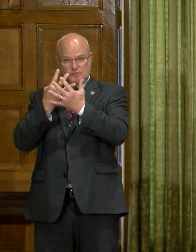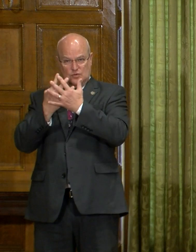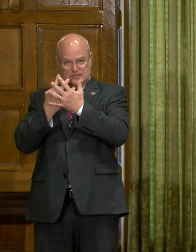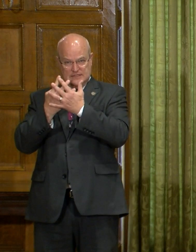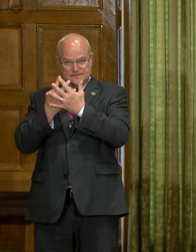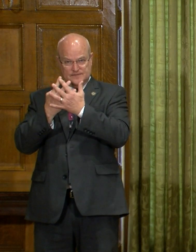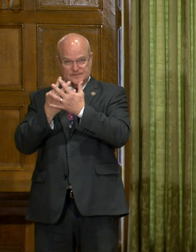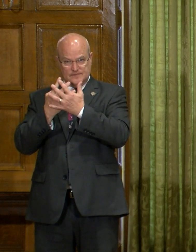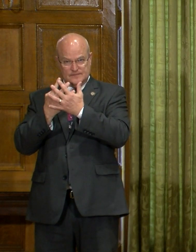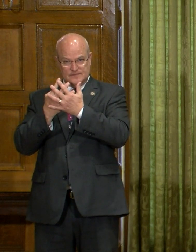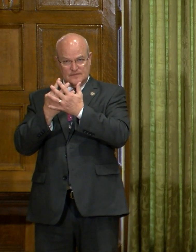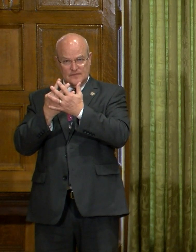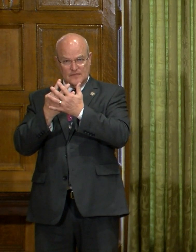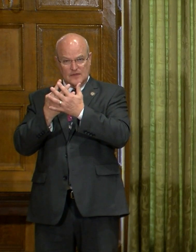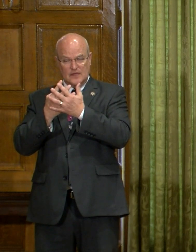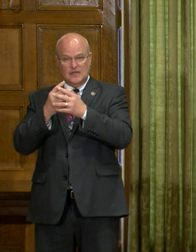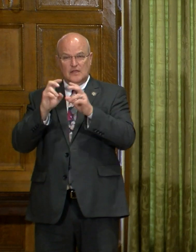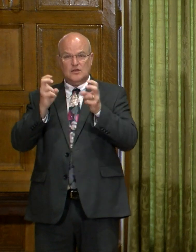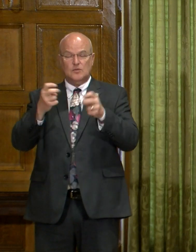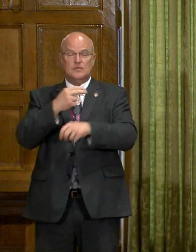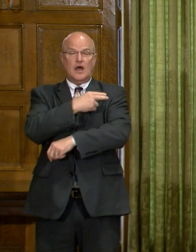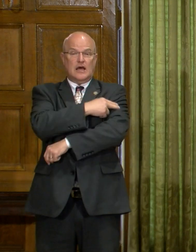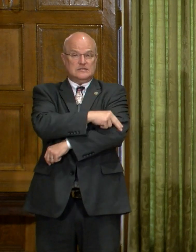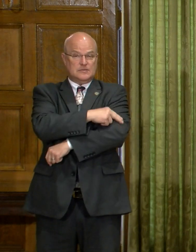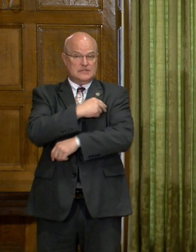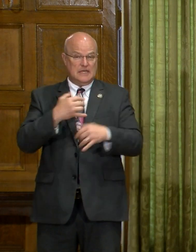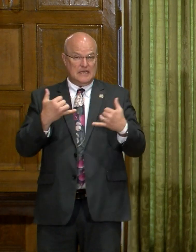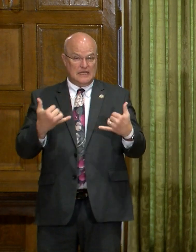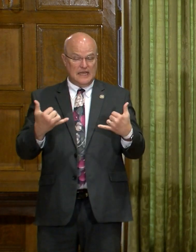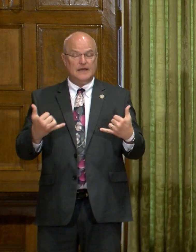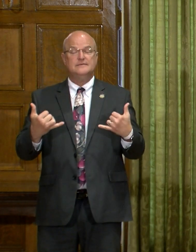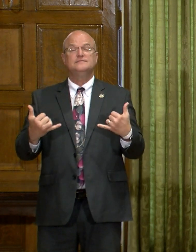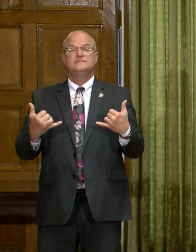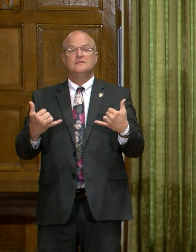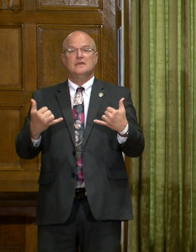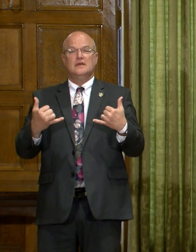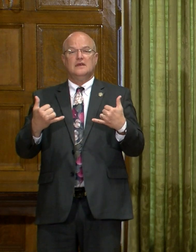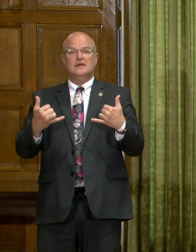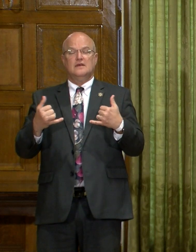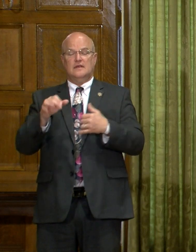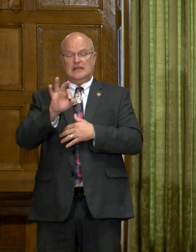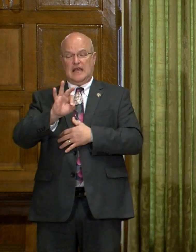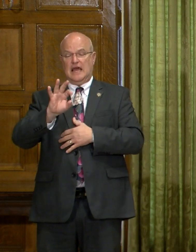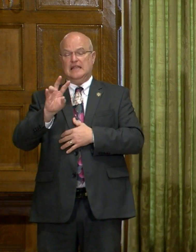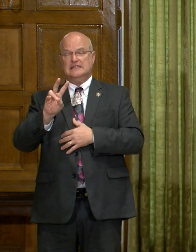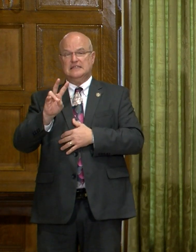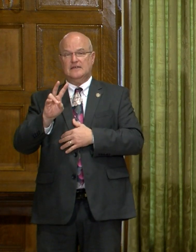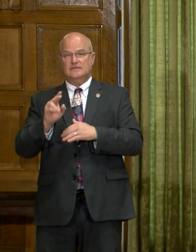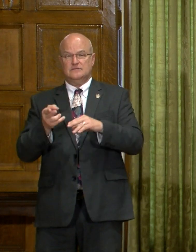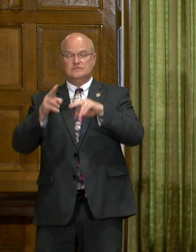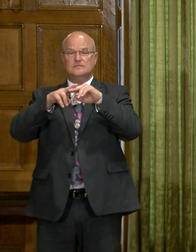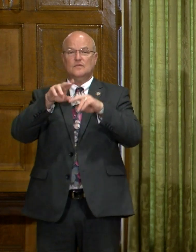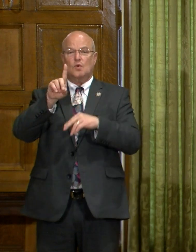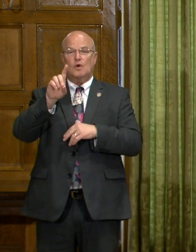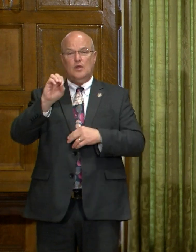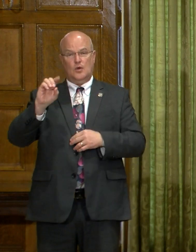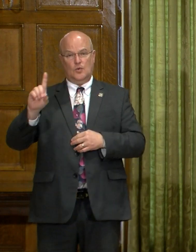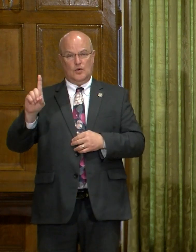security unit. In terms of hospitalizations, our hospitalizations have gone from 97 to